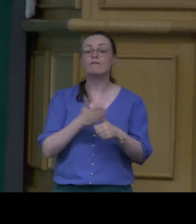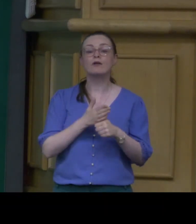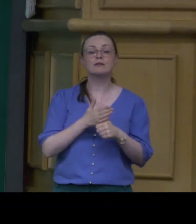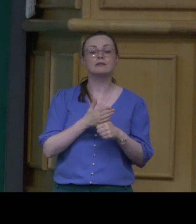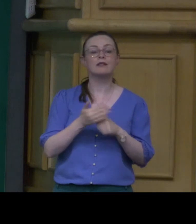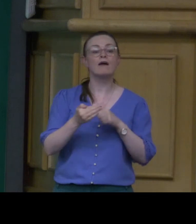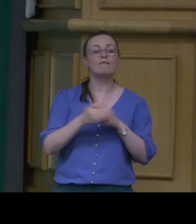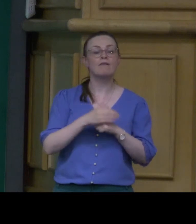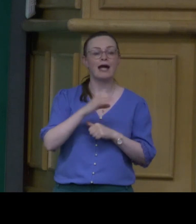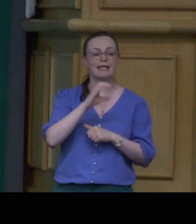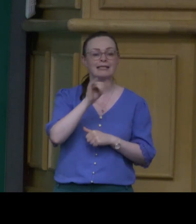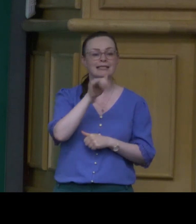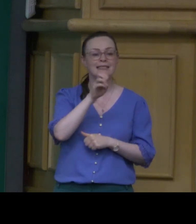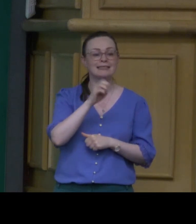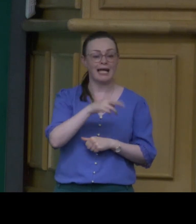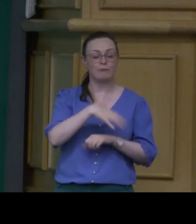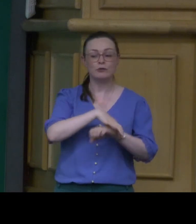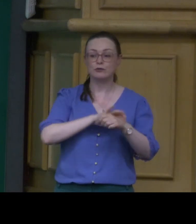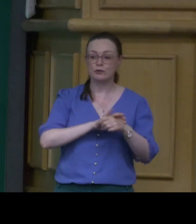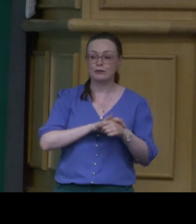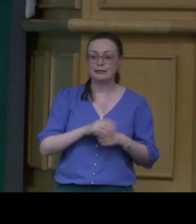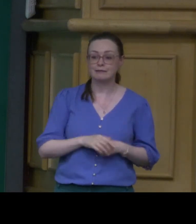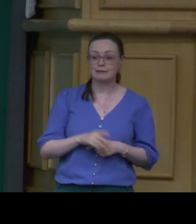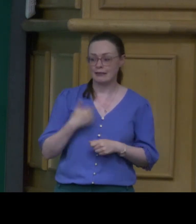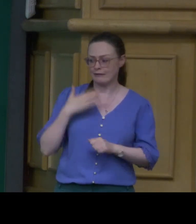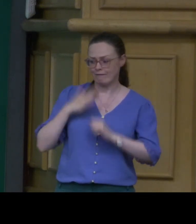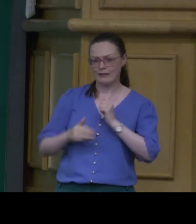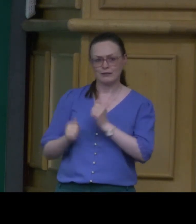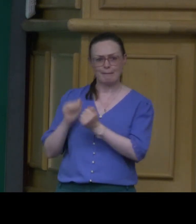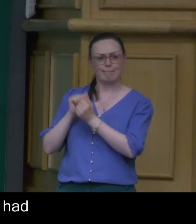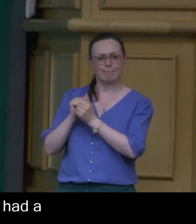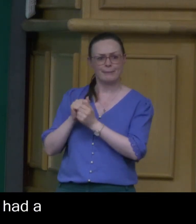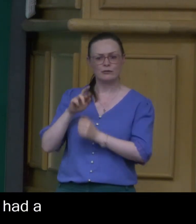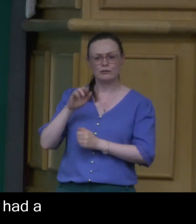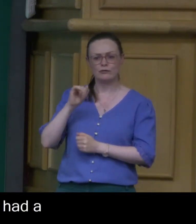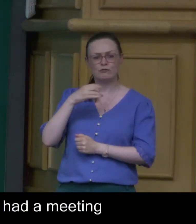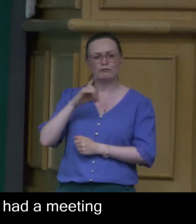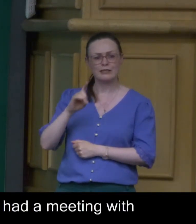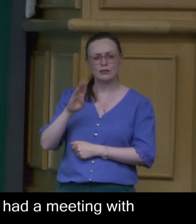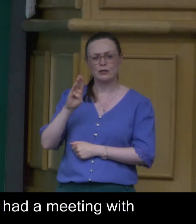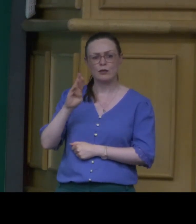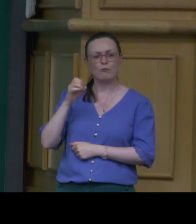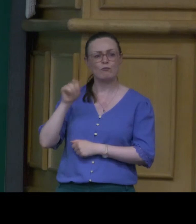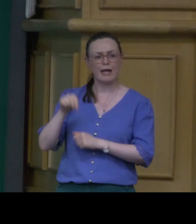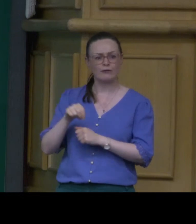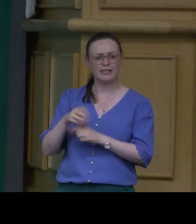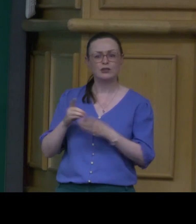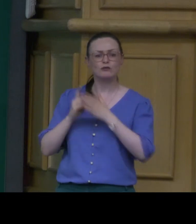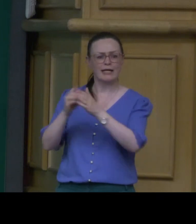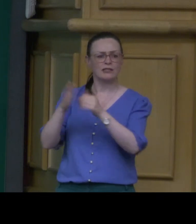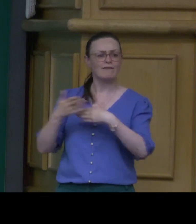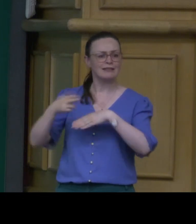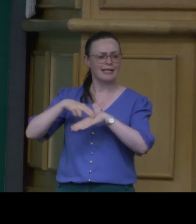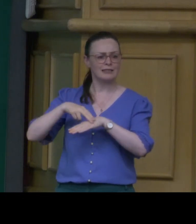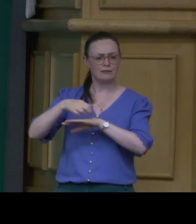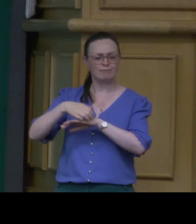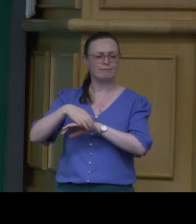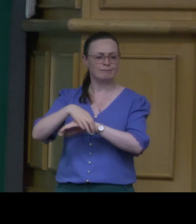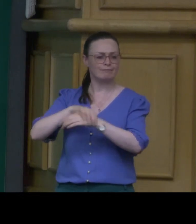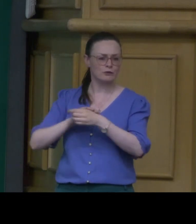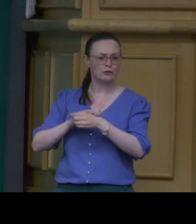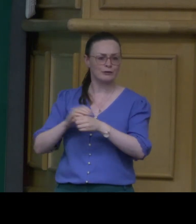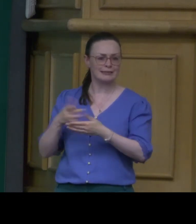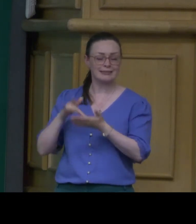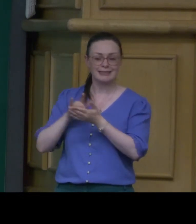with regard to cybersecurity, and I had a meeting with Richard Brown, our Director of the National Cybersecurity Centre yesterday. We were just in Cabinet